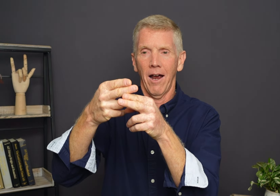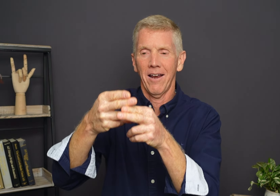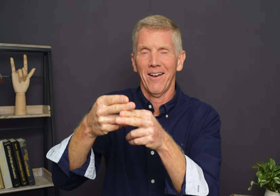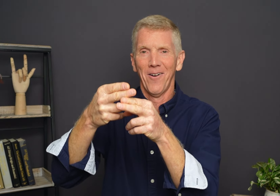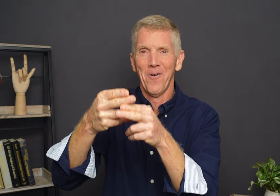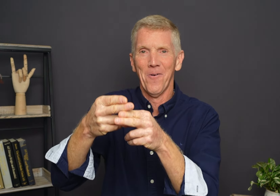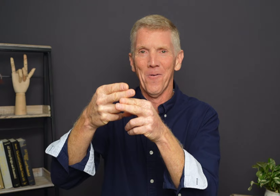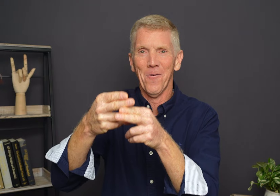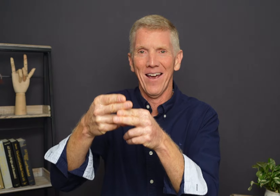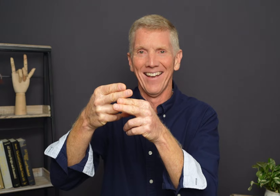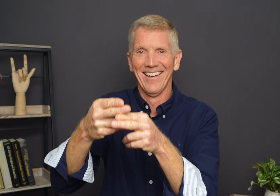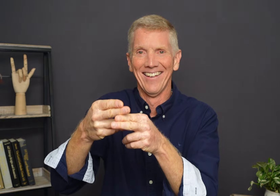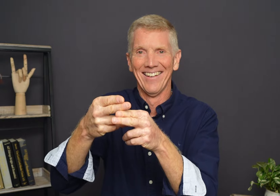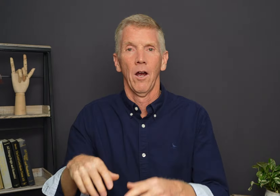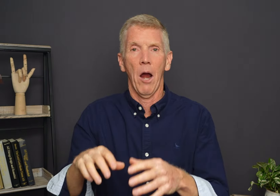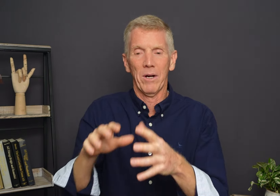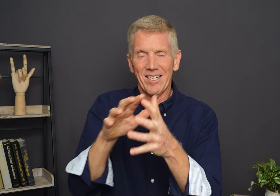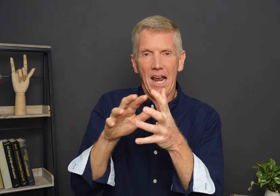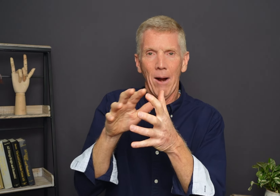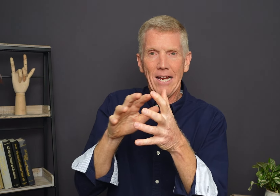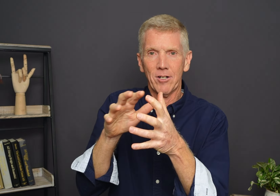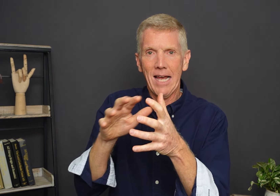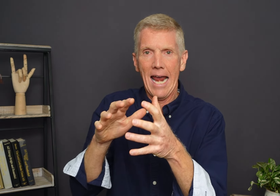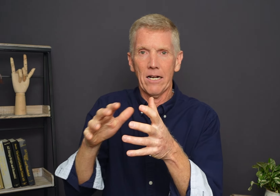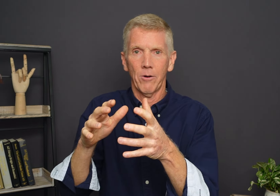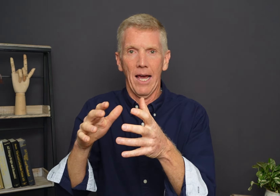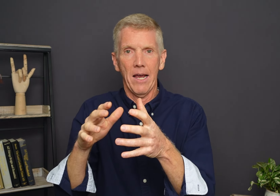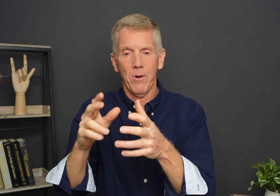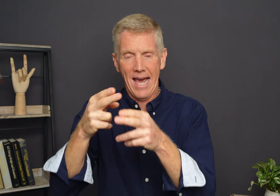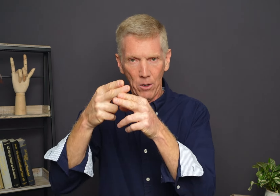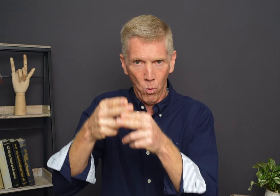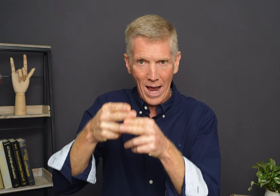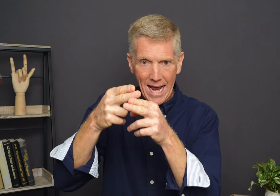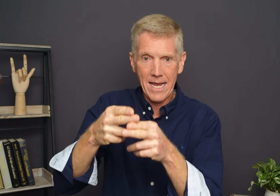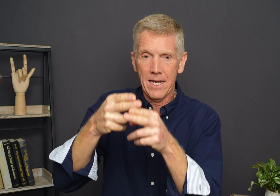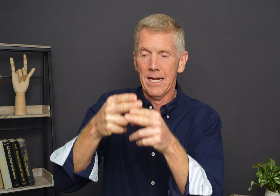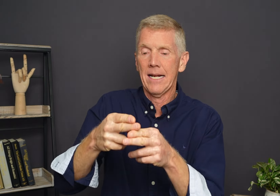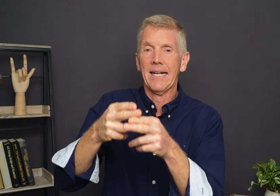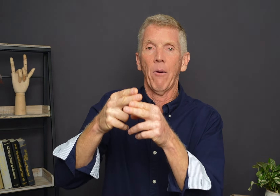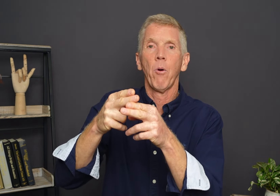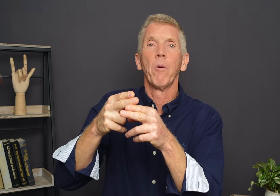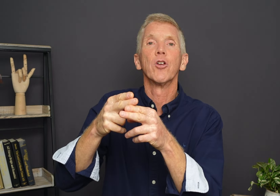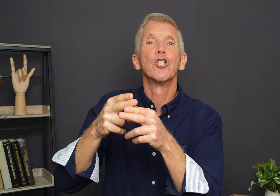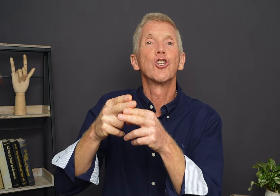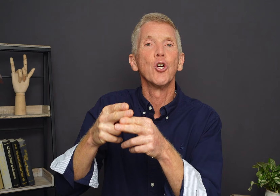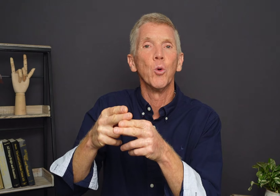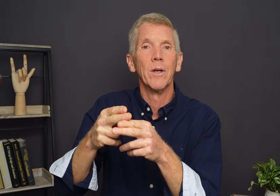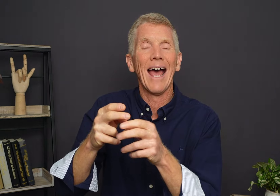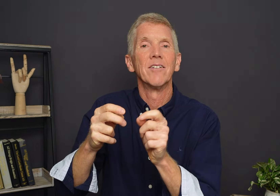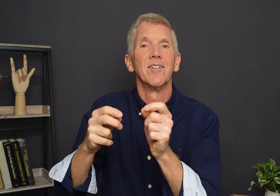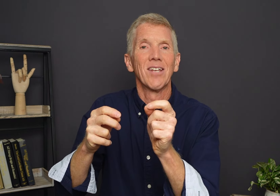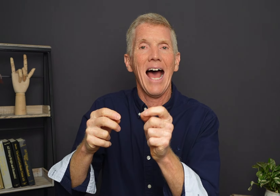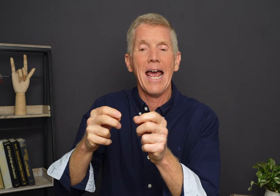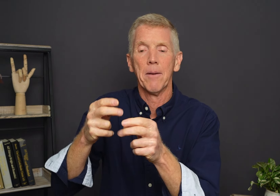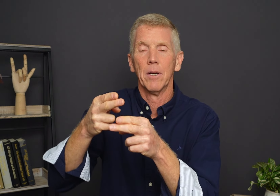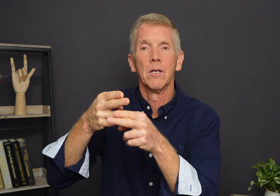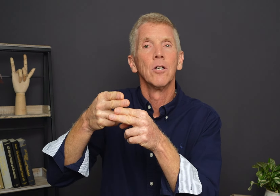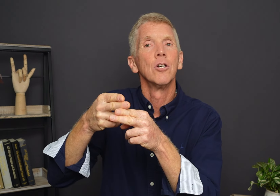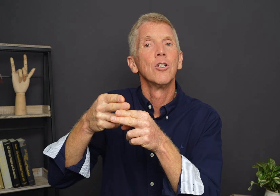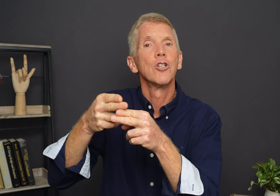right, weigh. All right, we're going to stay right here tight, okay? We had weigh. Now we're going with soon, as in time.